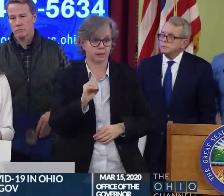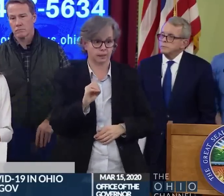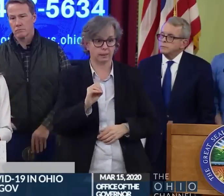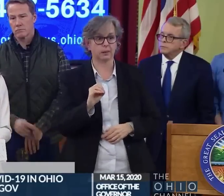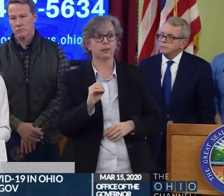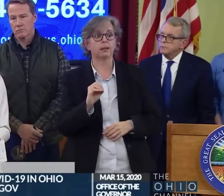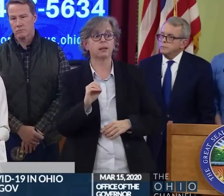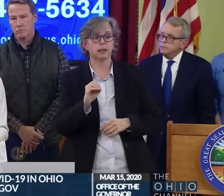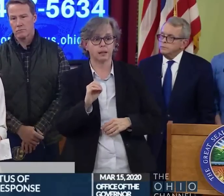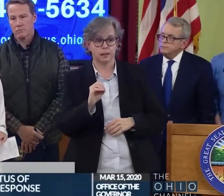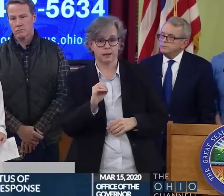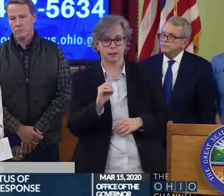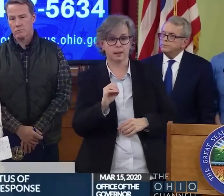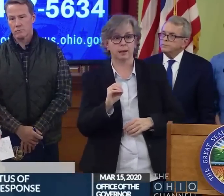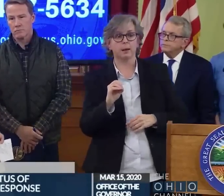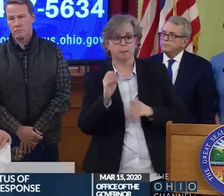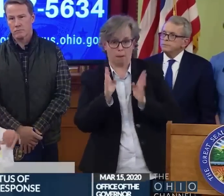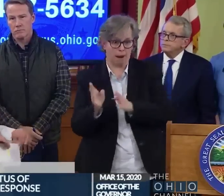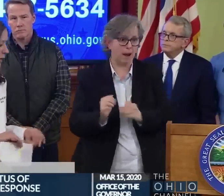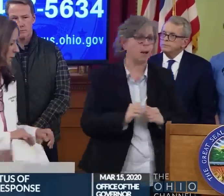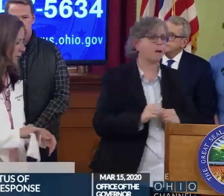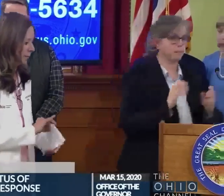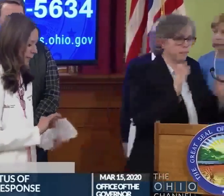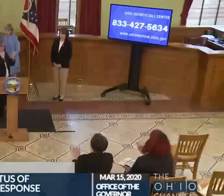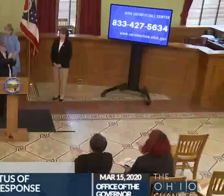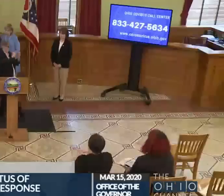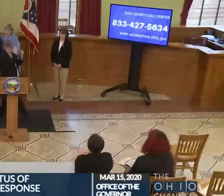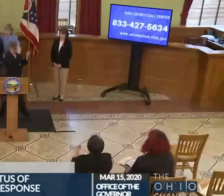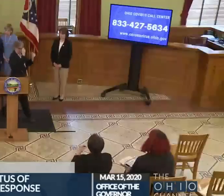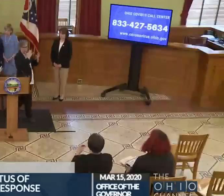of the data. We'll talk a lot more about the surge tomorrow.